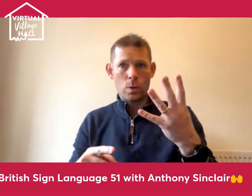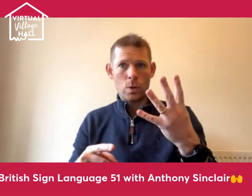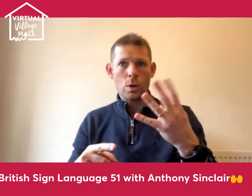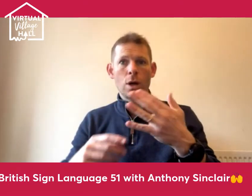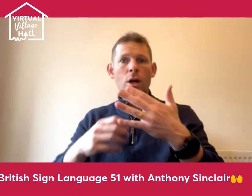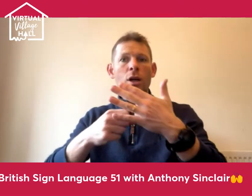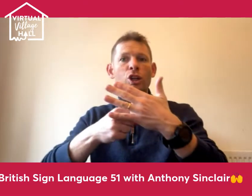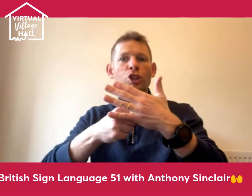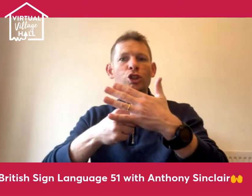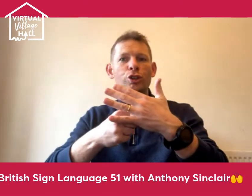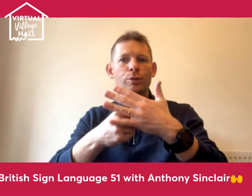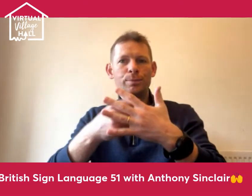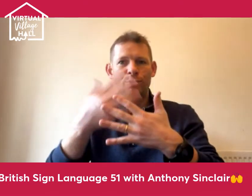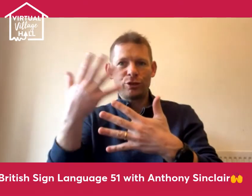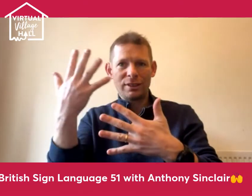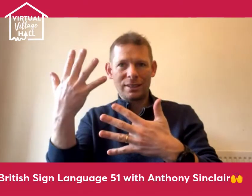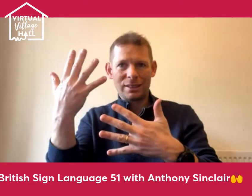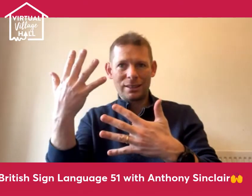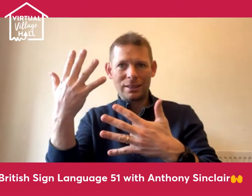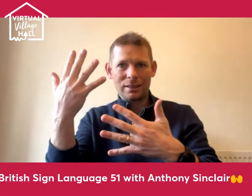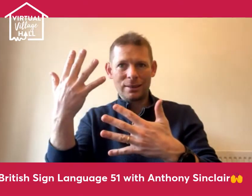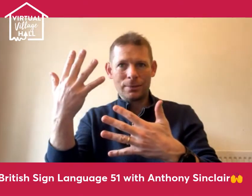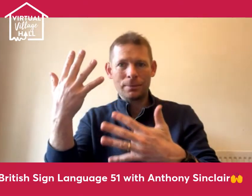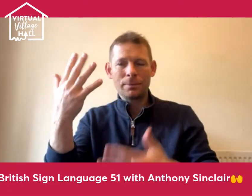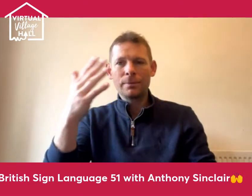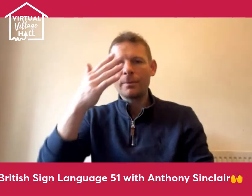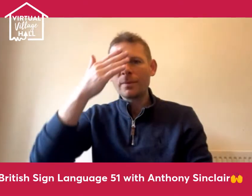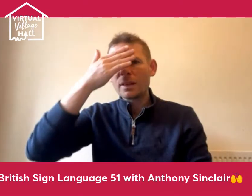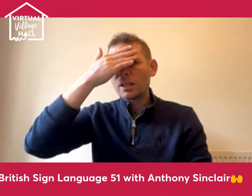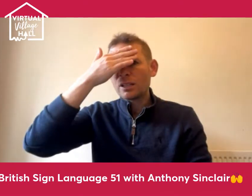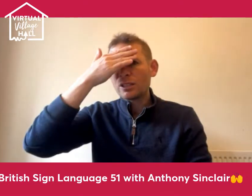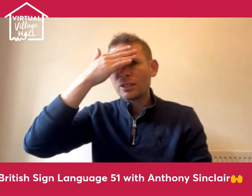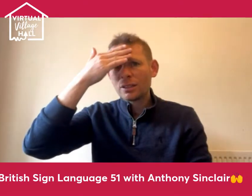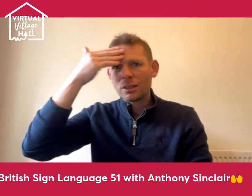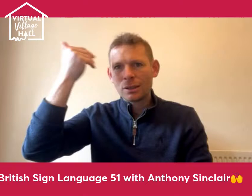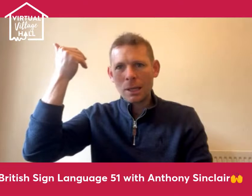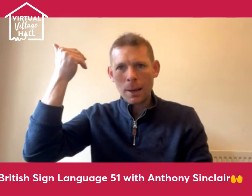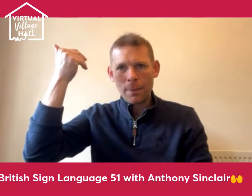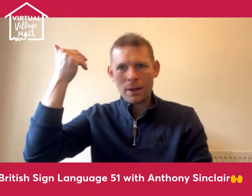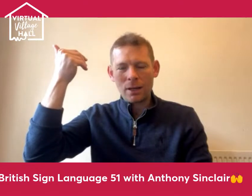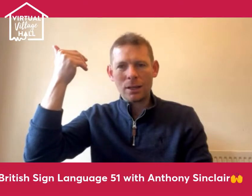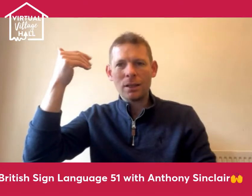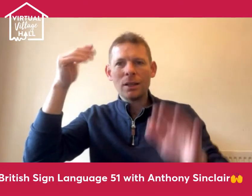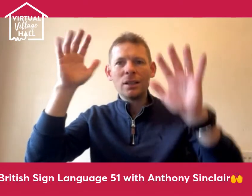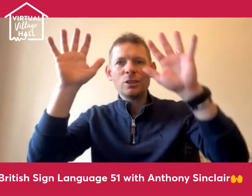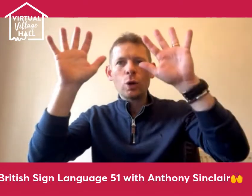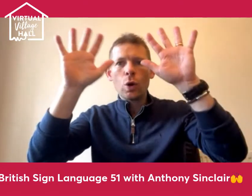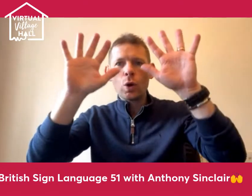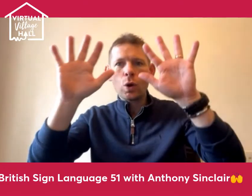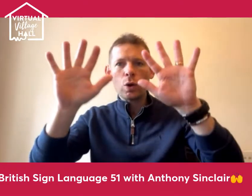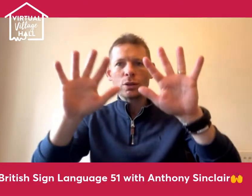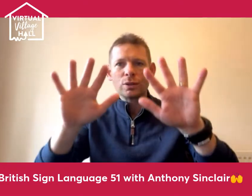Okay, so that's the four seasons. So let's do those again. That's spring, summer,